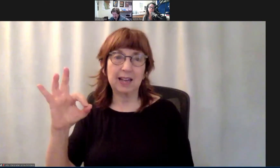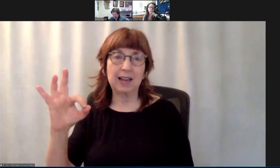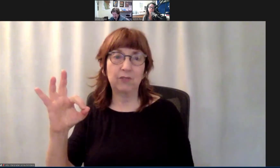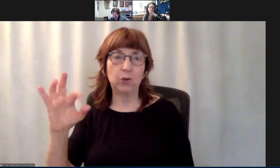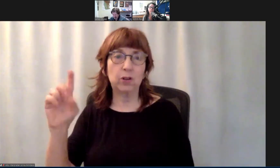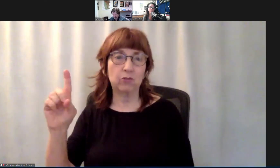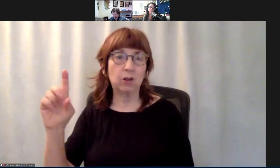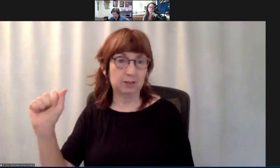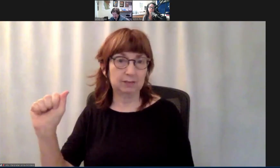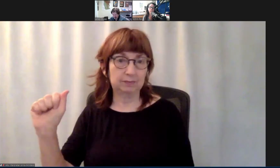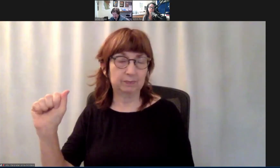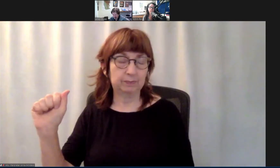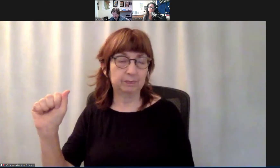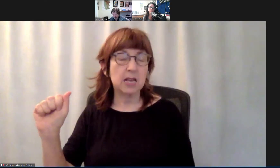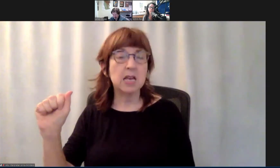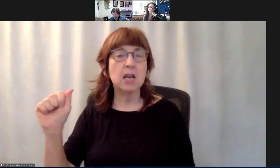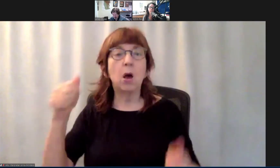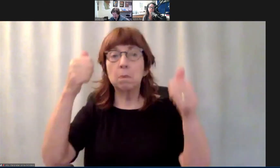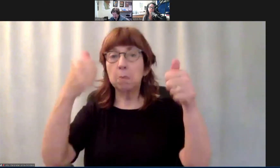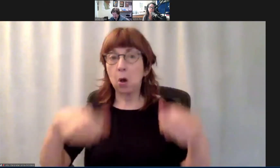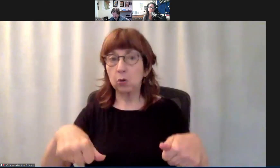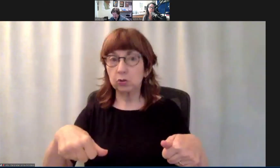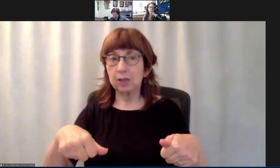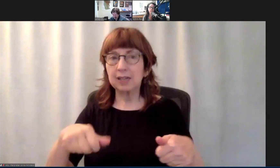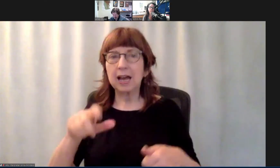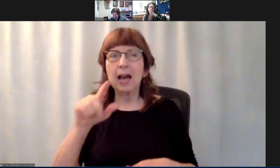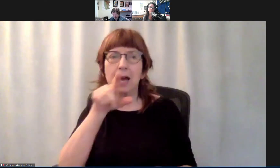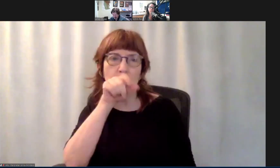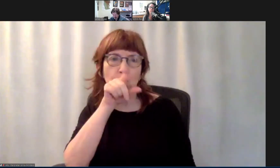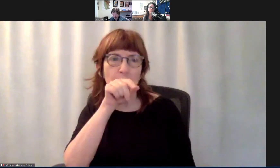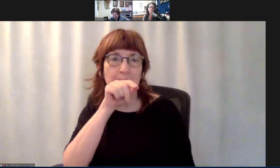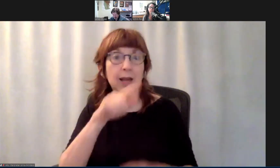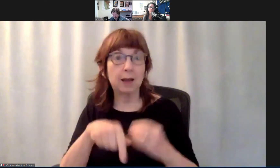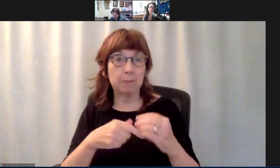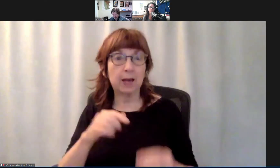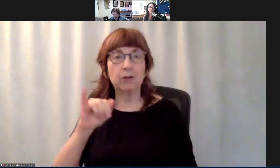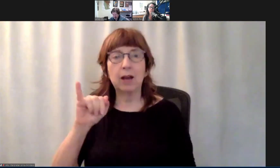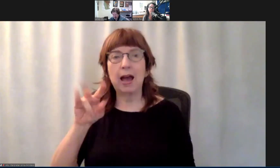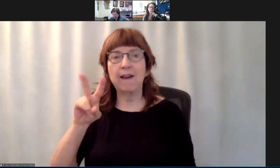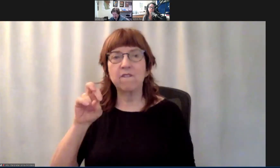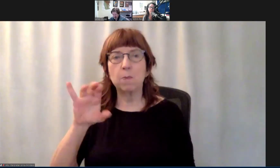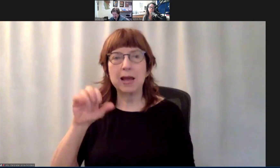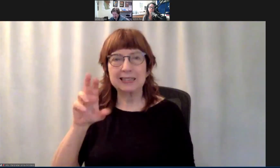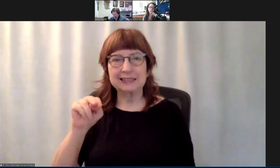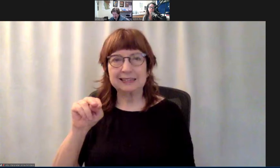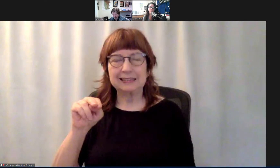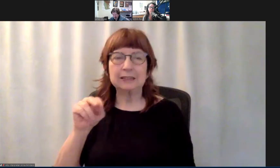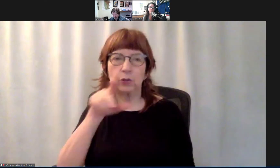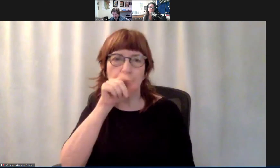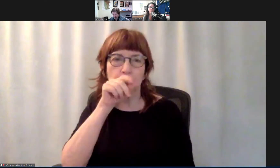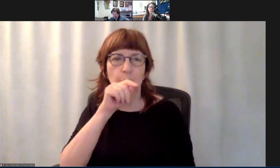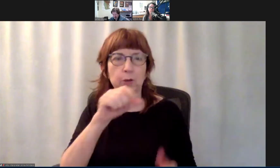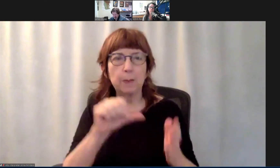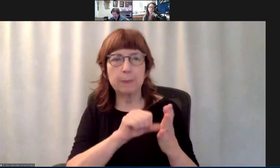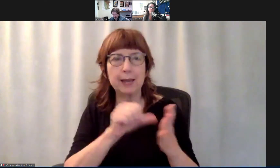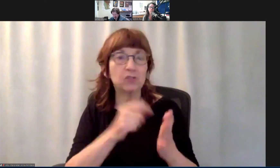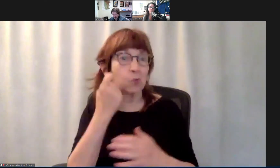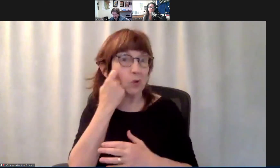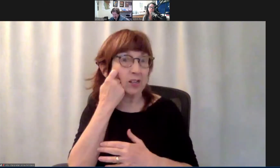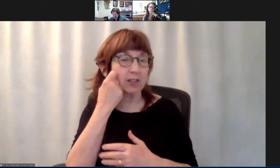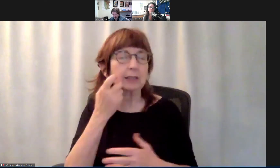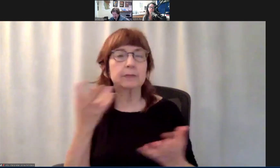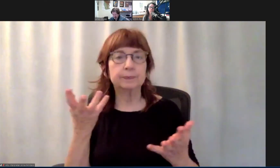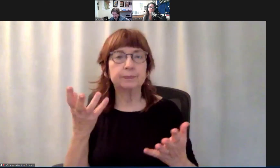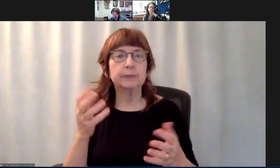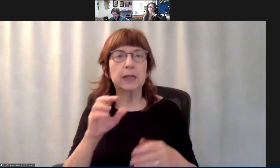Association posted a tweet about ivermectin recently to their Twitter page, and their Twitter